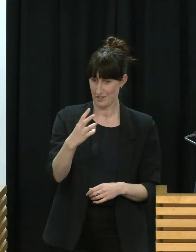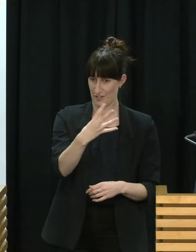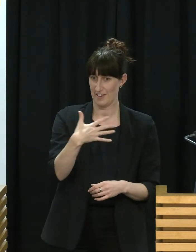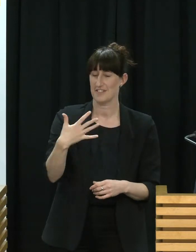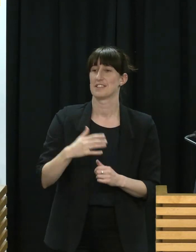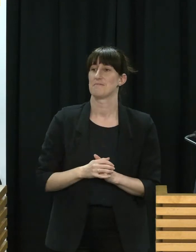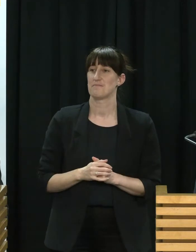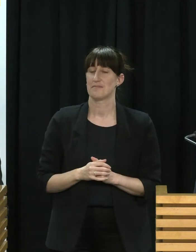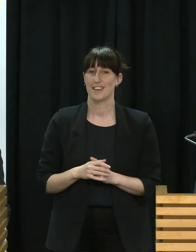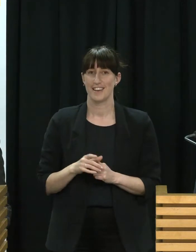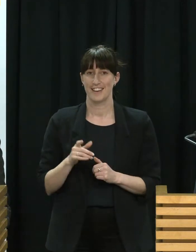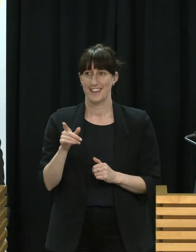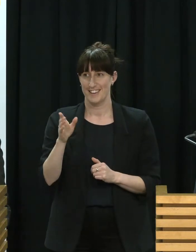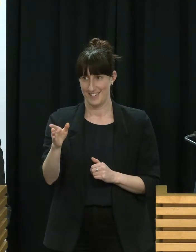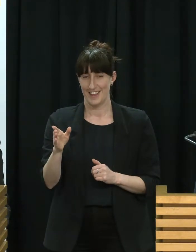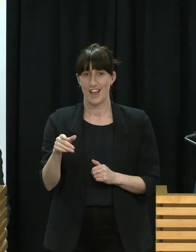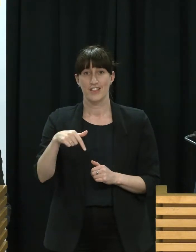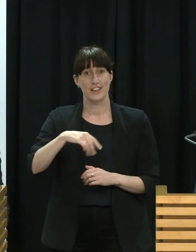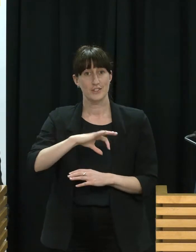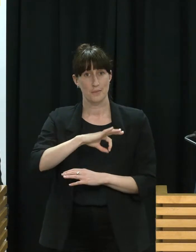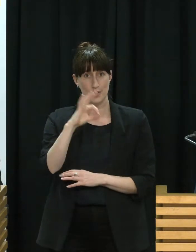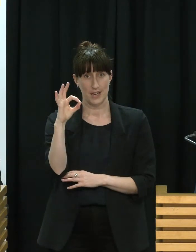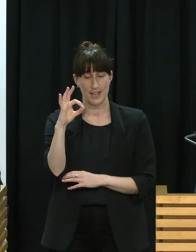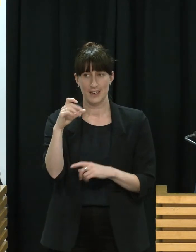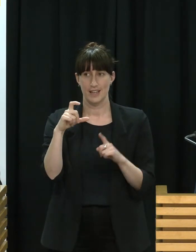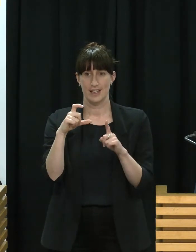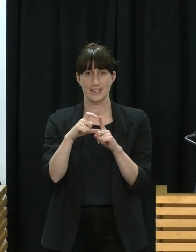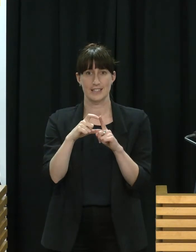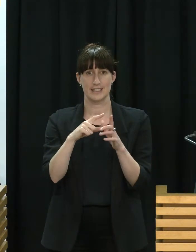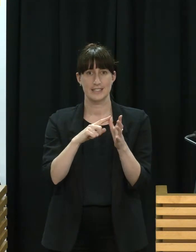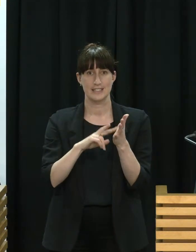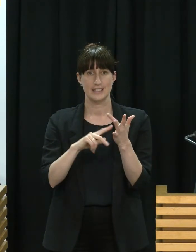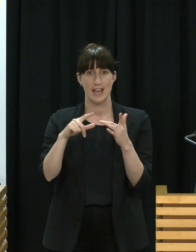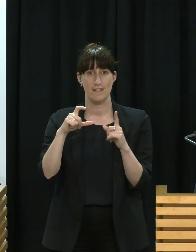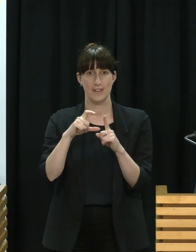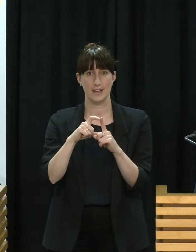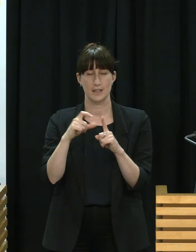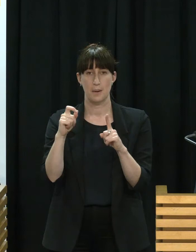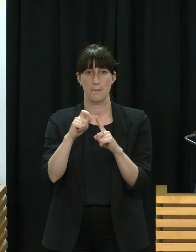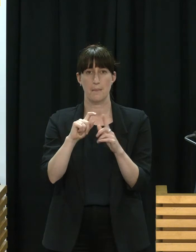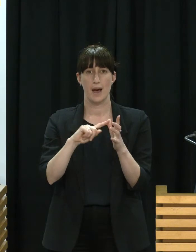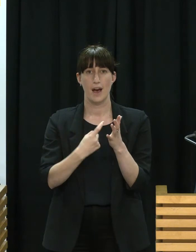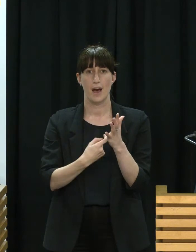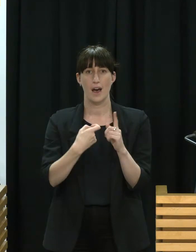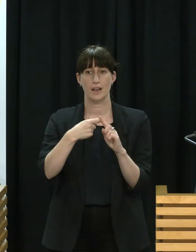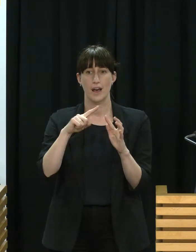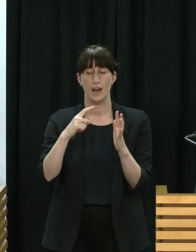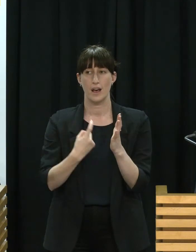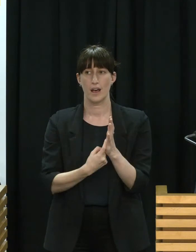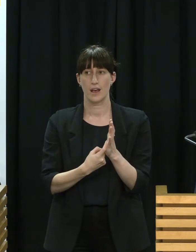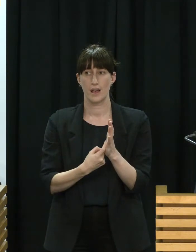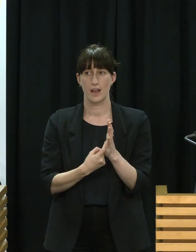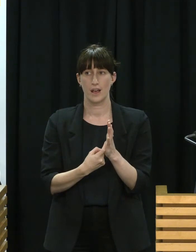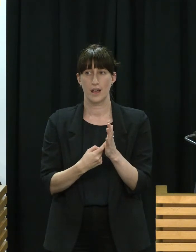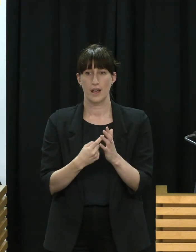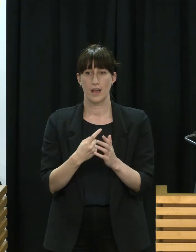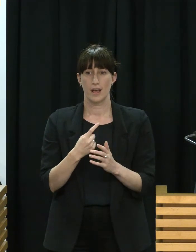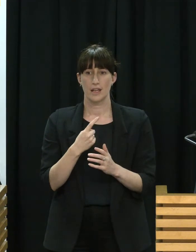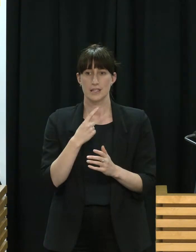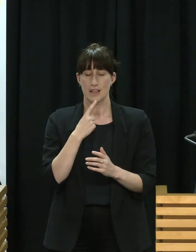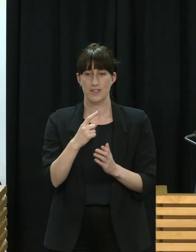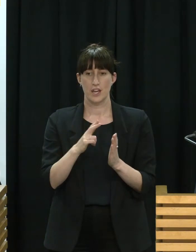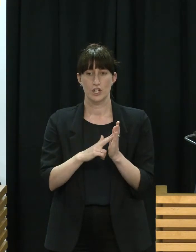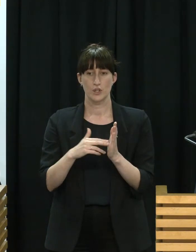go on. This morning, Minister David Parker, he was speaking about the assertion New Zealand's at the front of the queue for the global vaccine